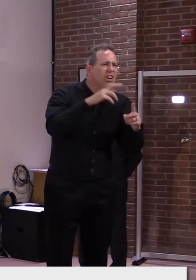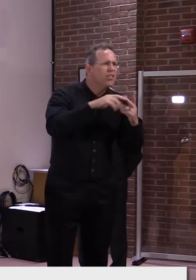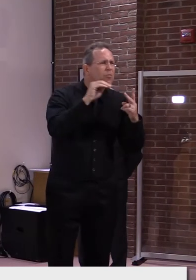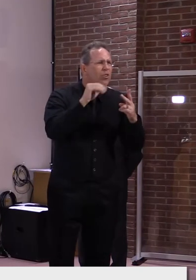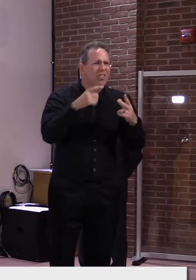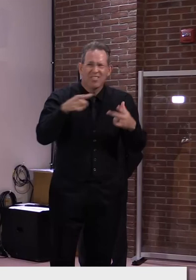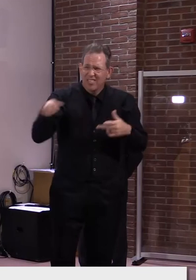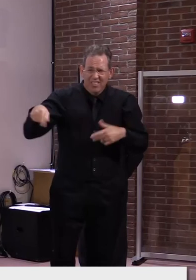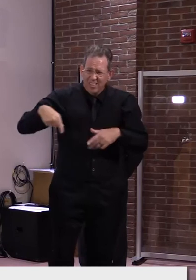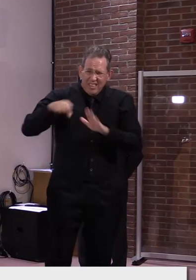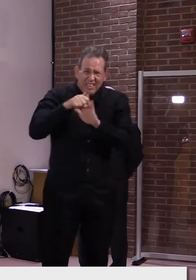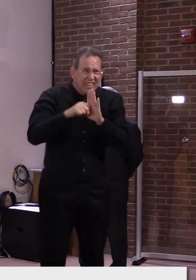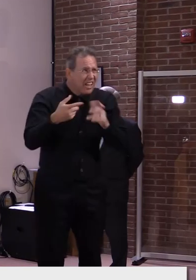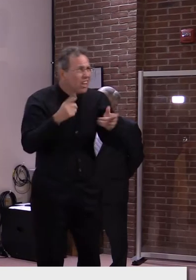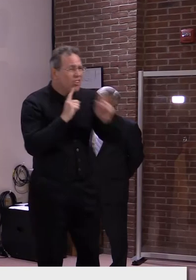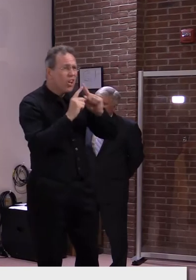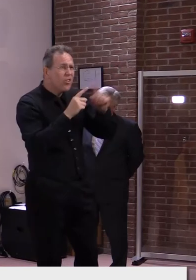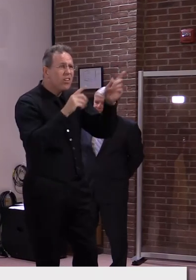pharmacy program?